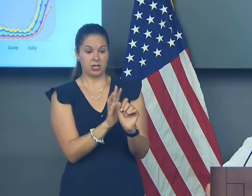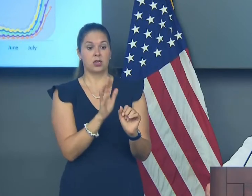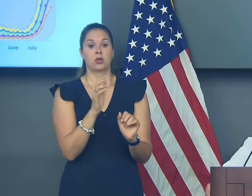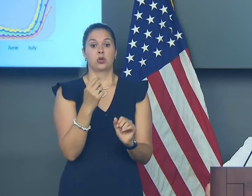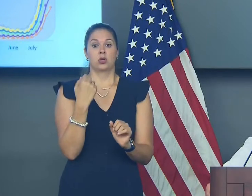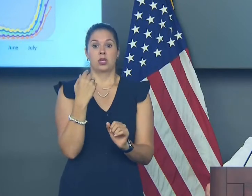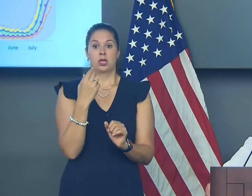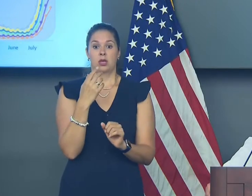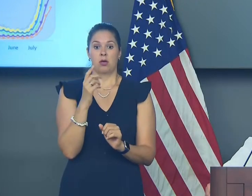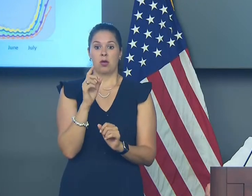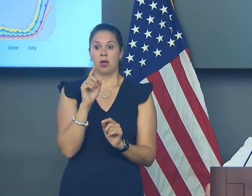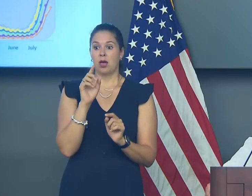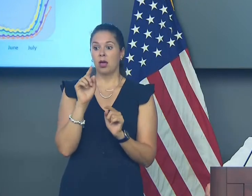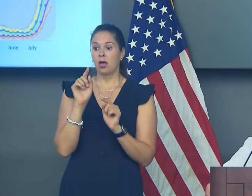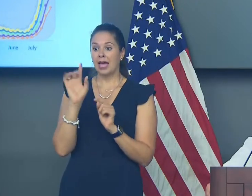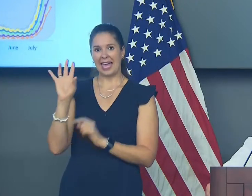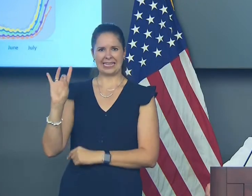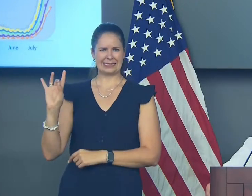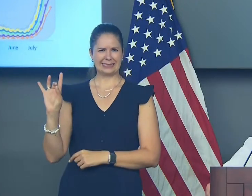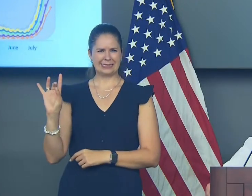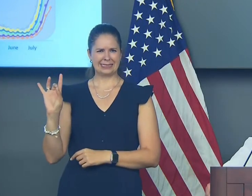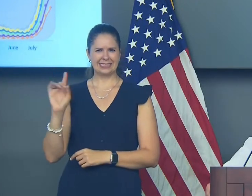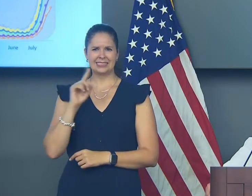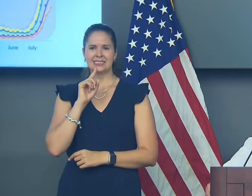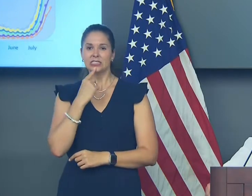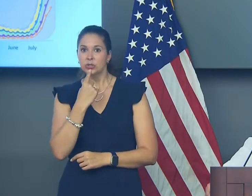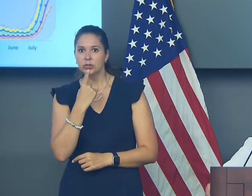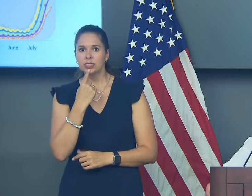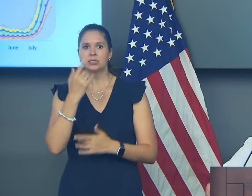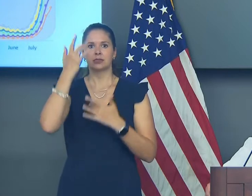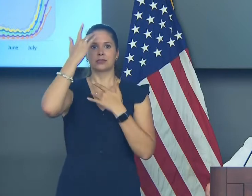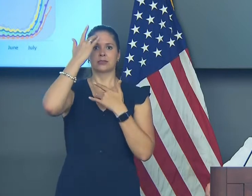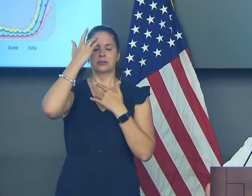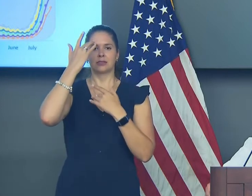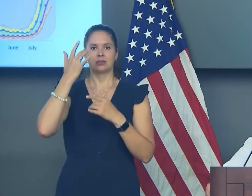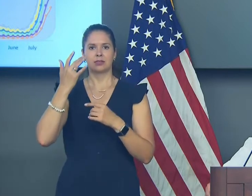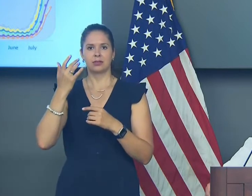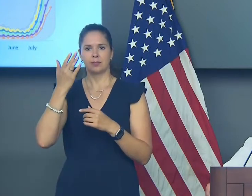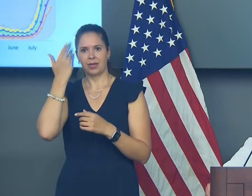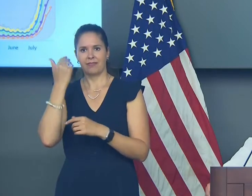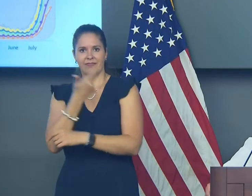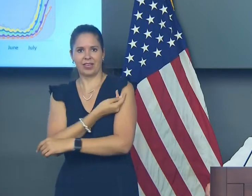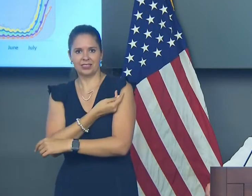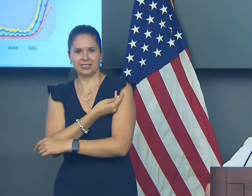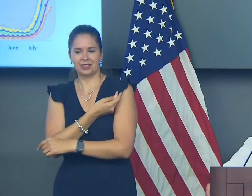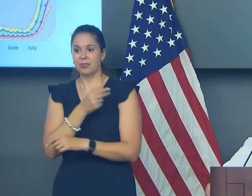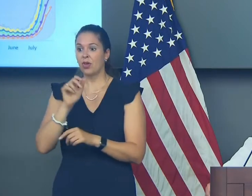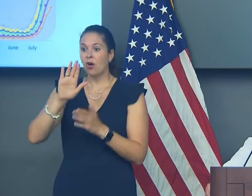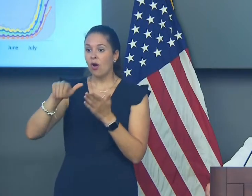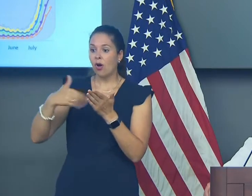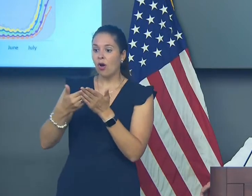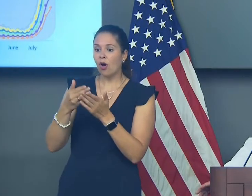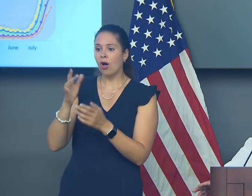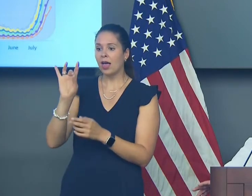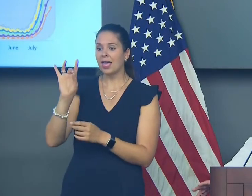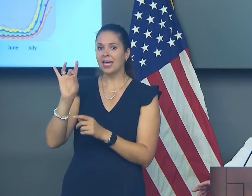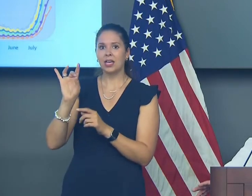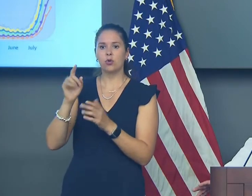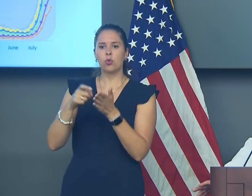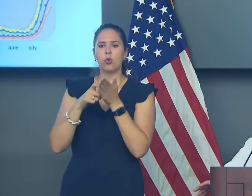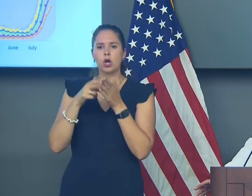fact that we have had 8 serious reactions, all of them requiring